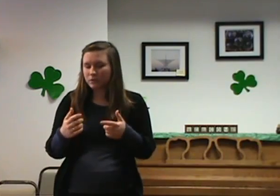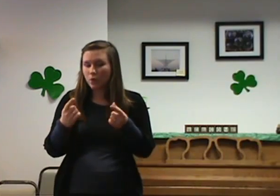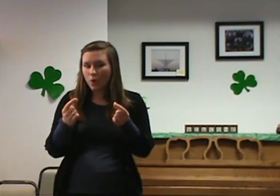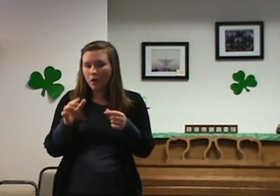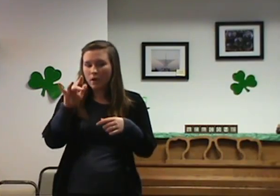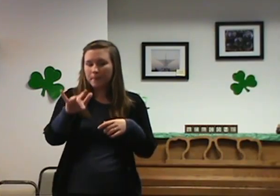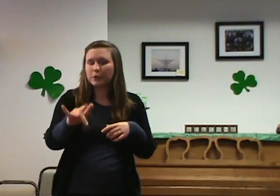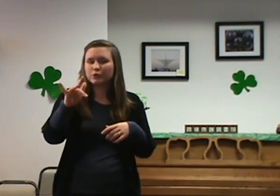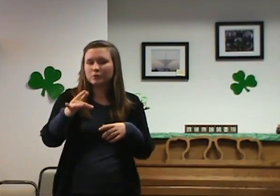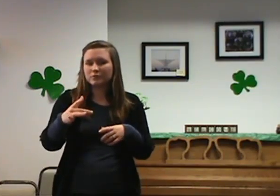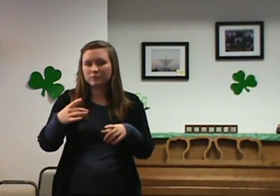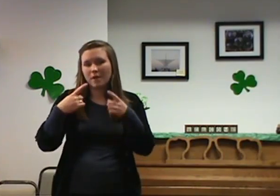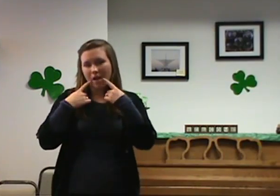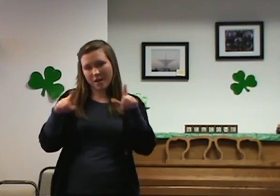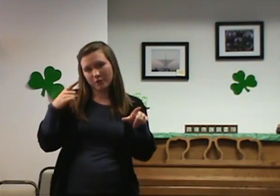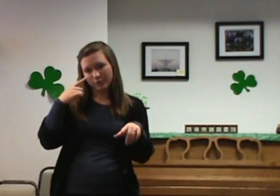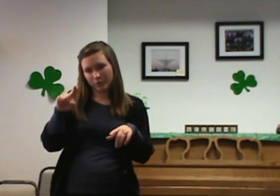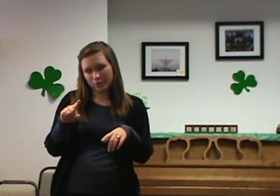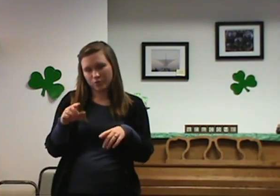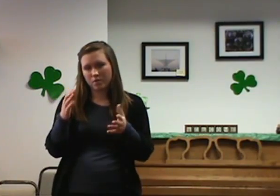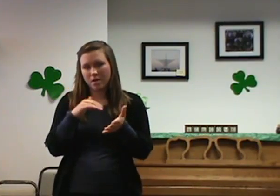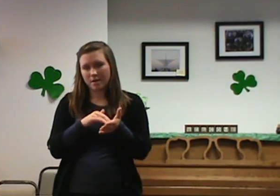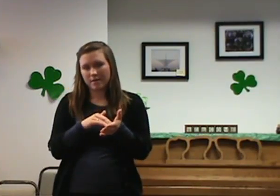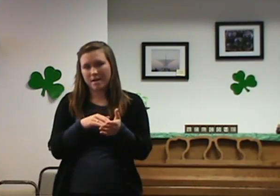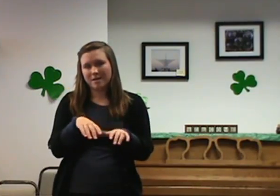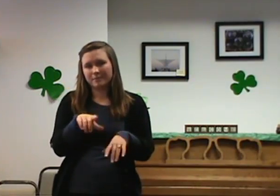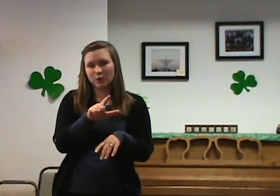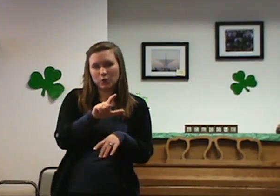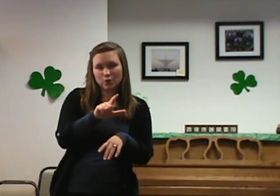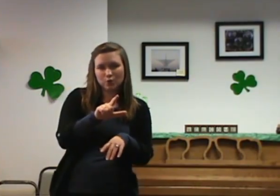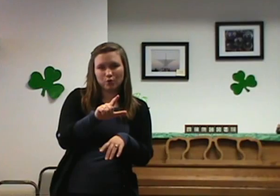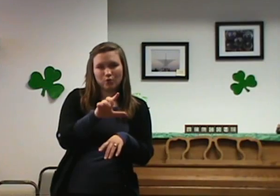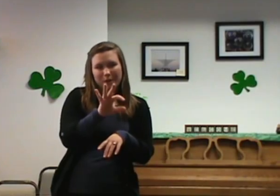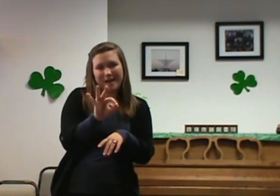is $49.95. So there's a couple choices for that.